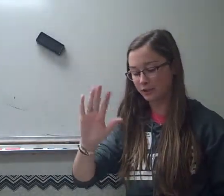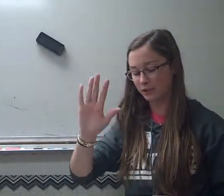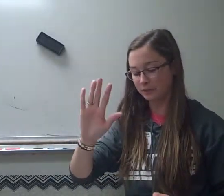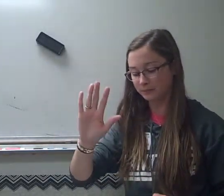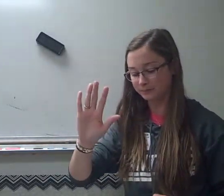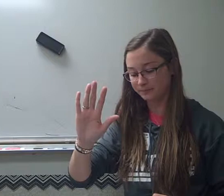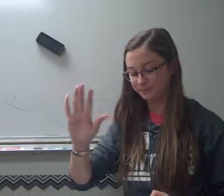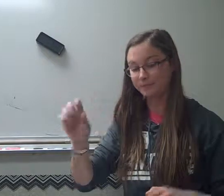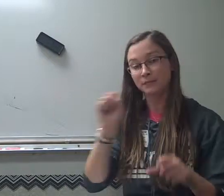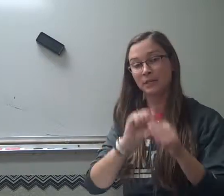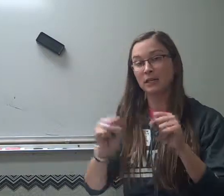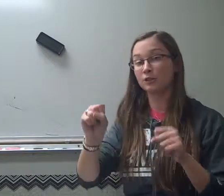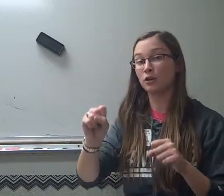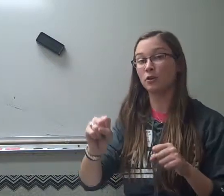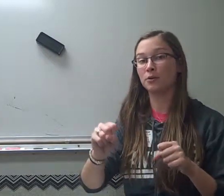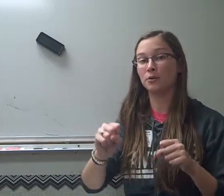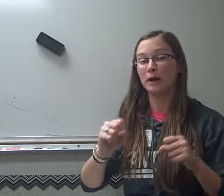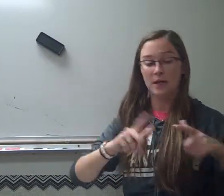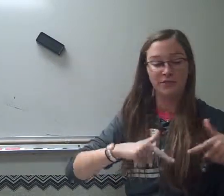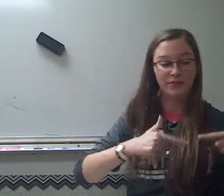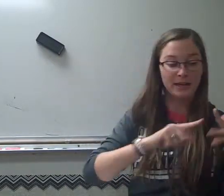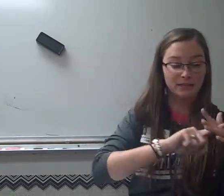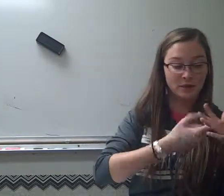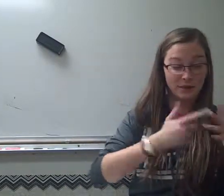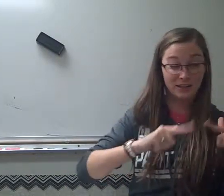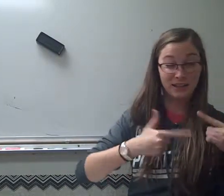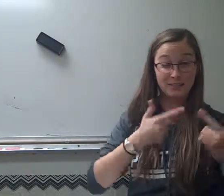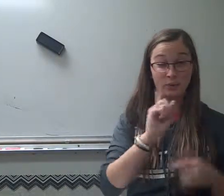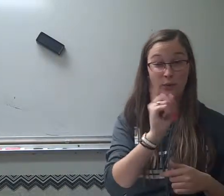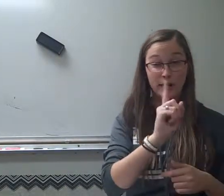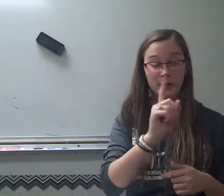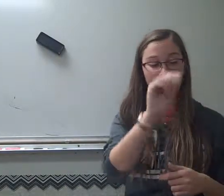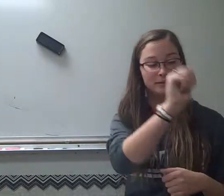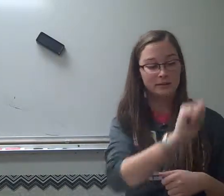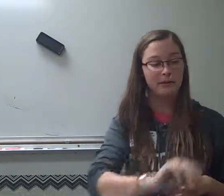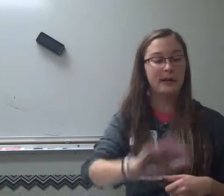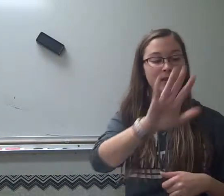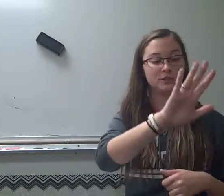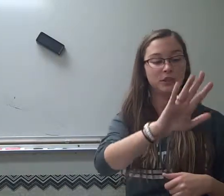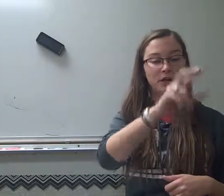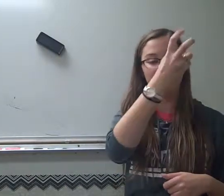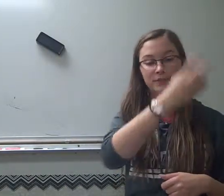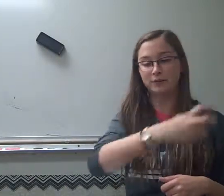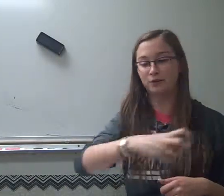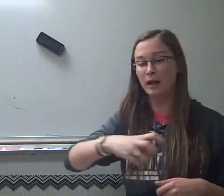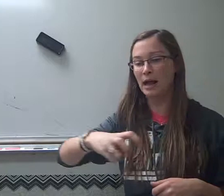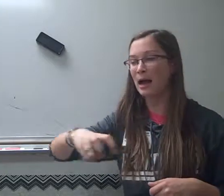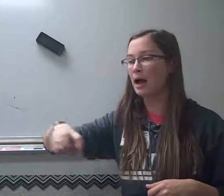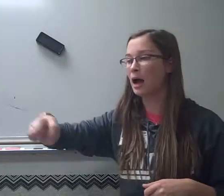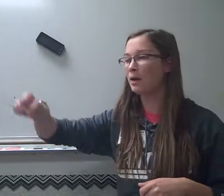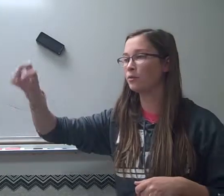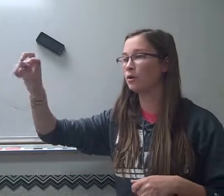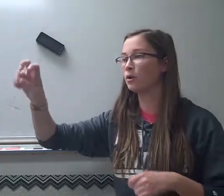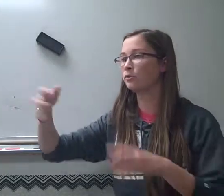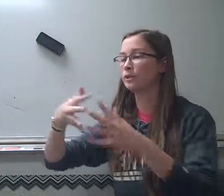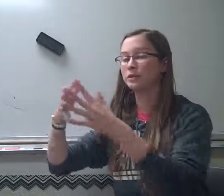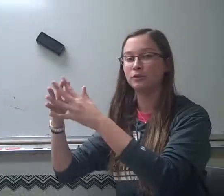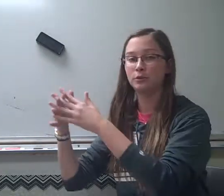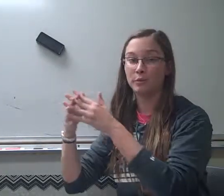Asia. So they started living where? Asia, and then they traveled to